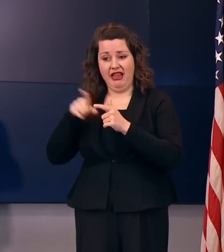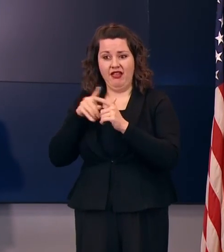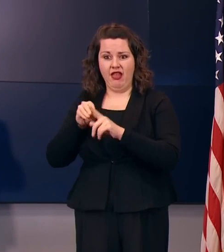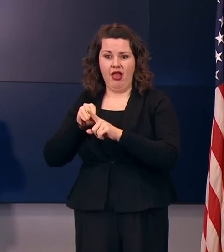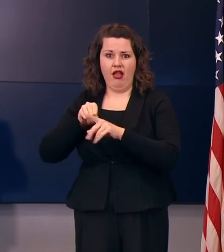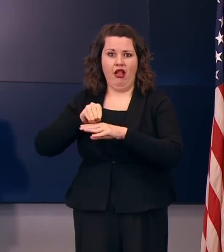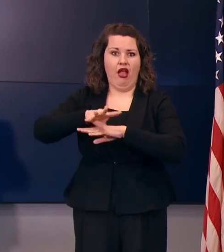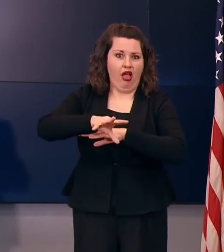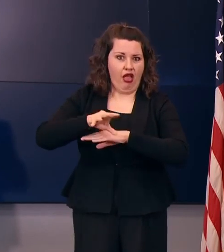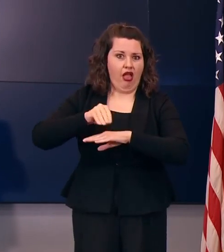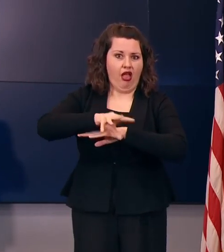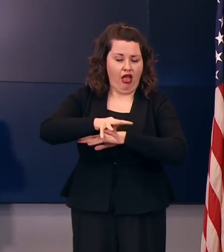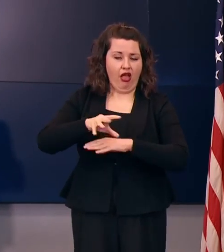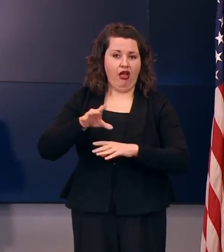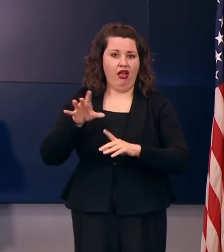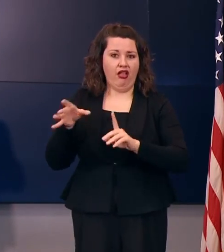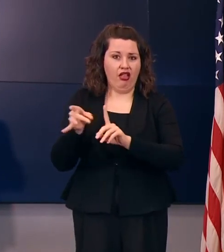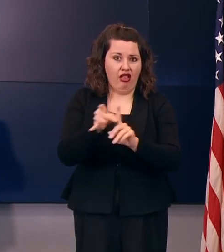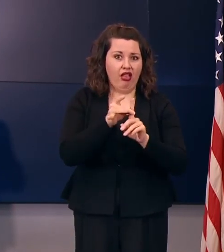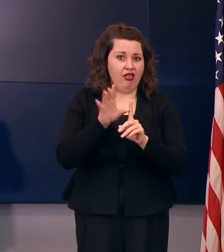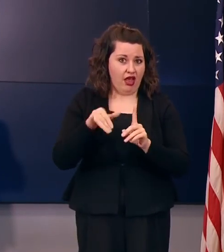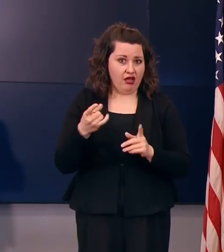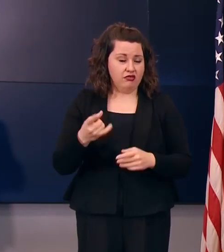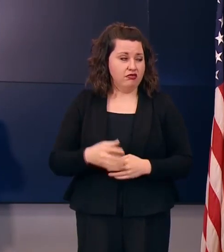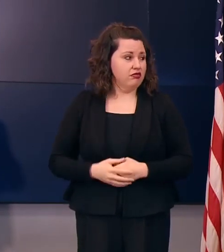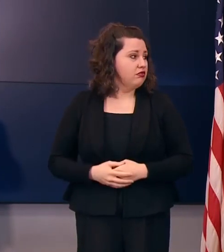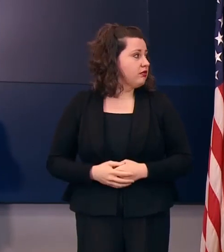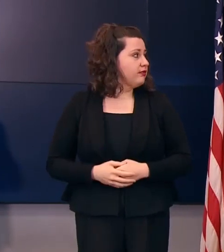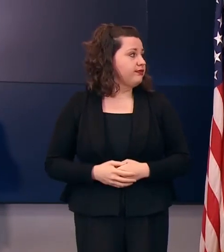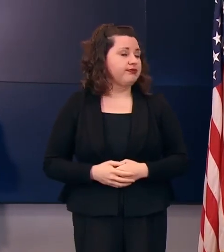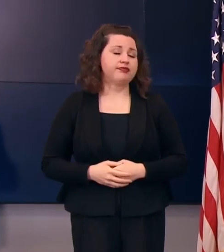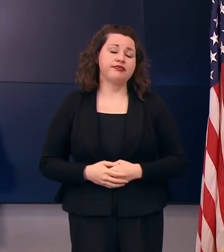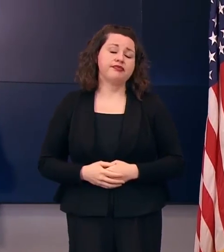then protection of others? You want to take that?